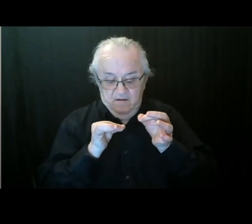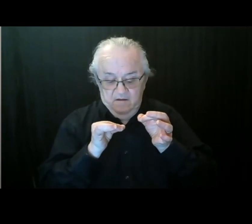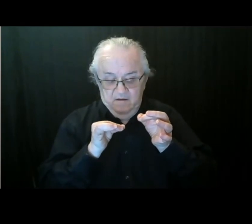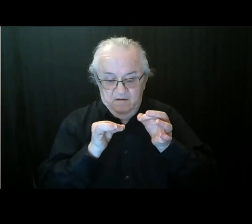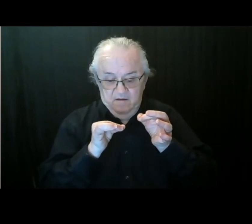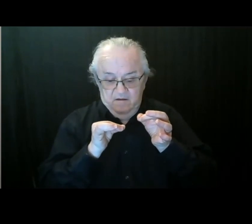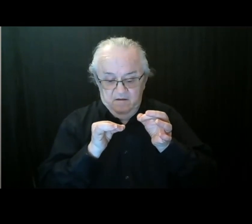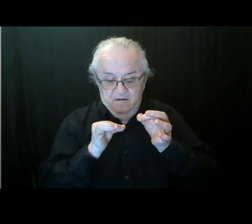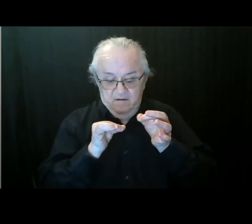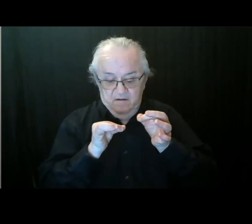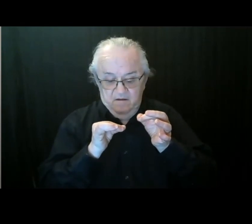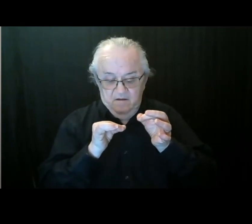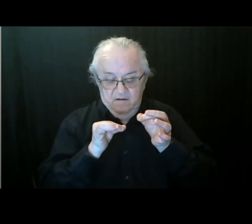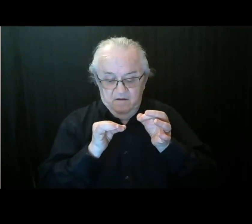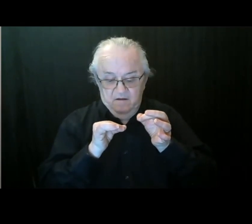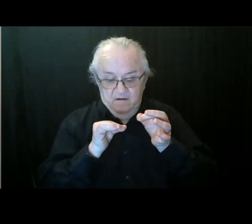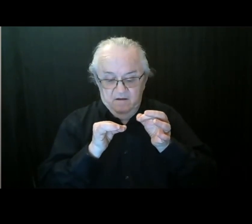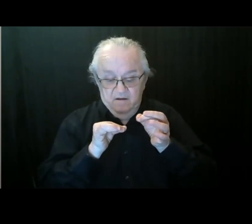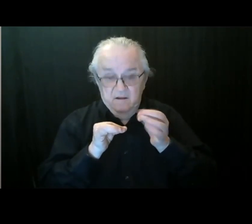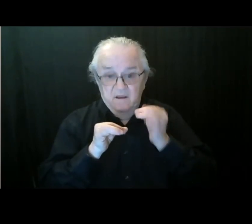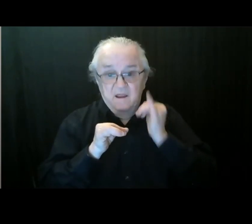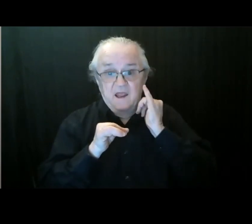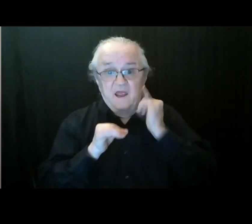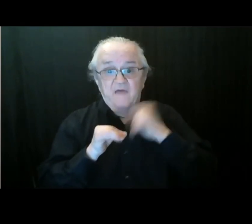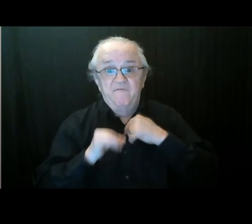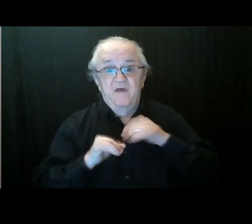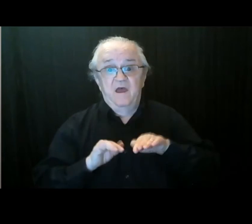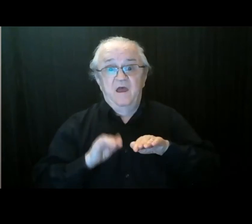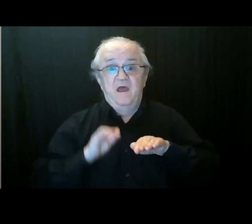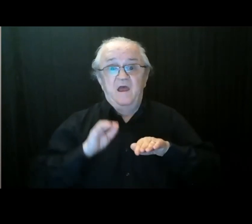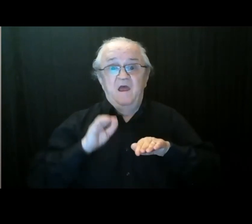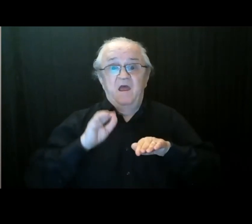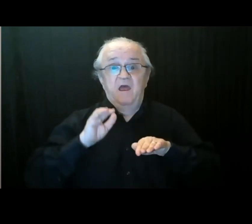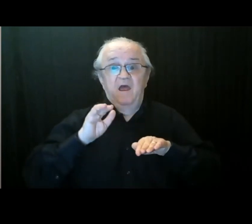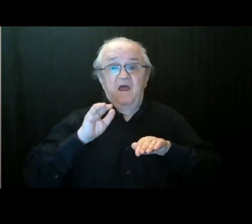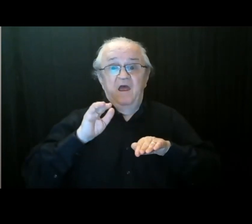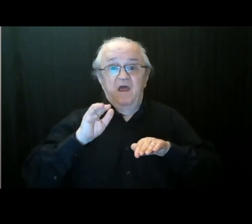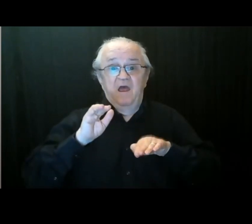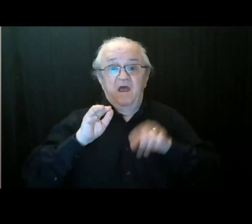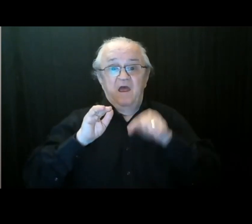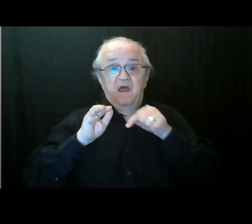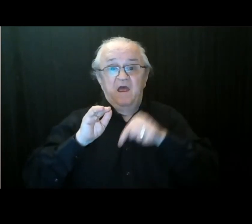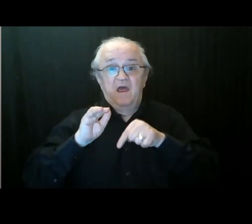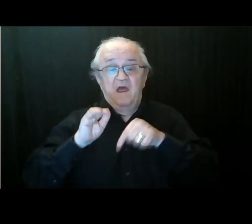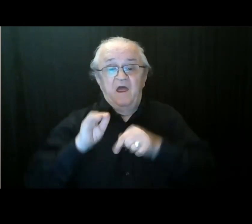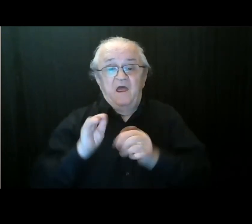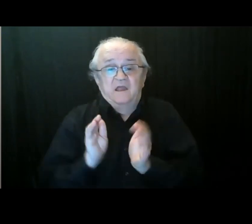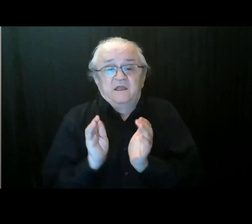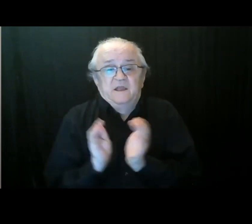Where my foot would have landed had I taken the next step was a small baby bird,